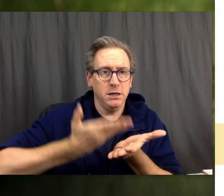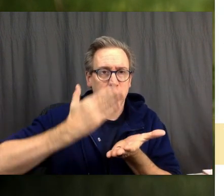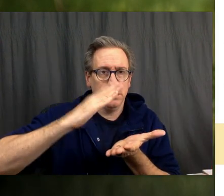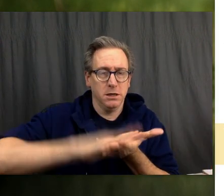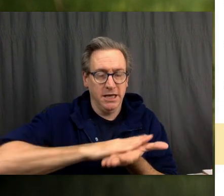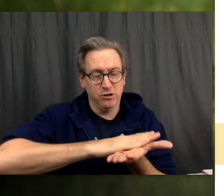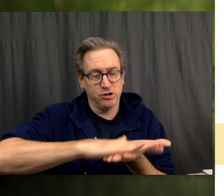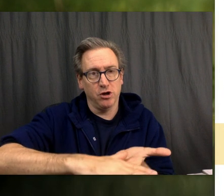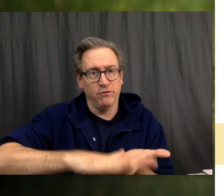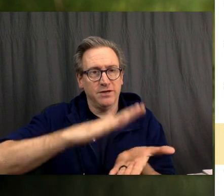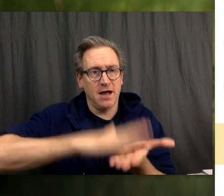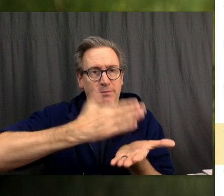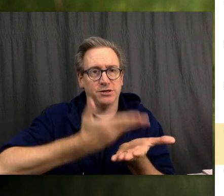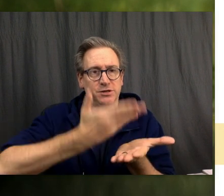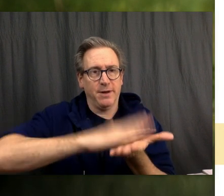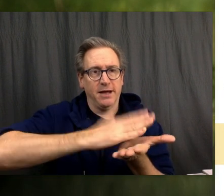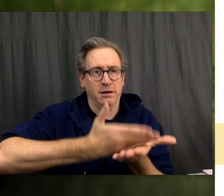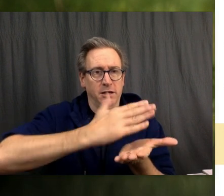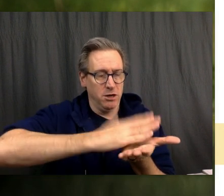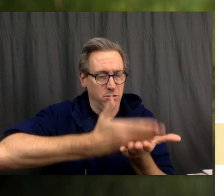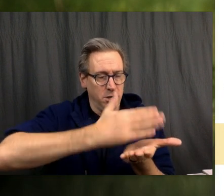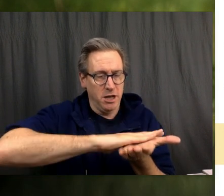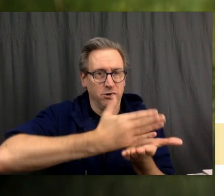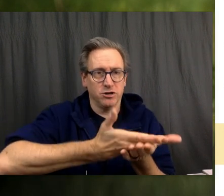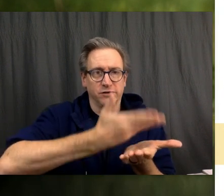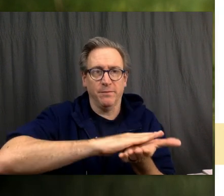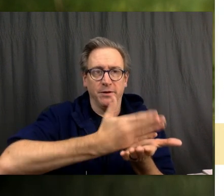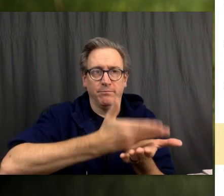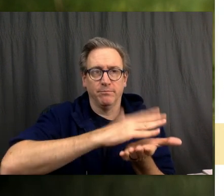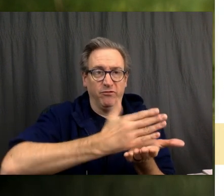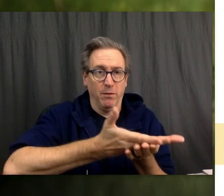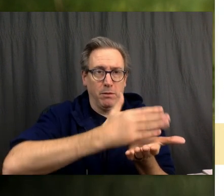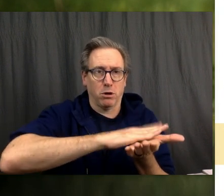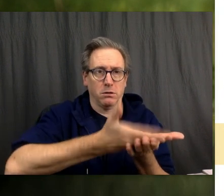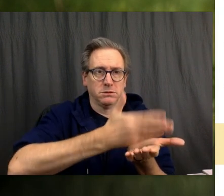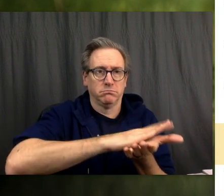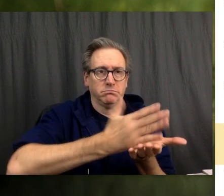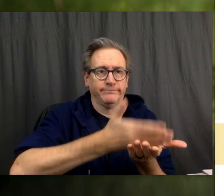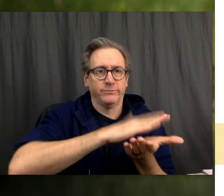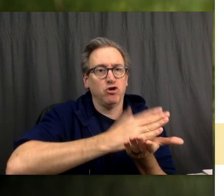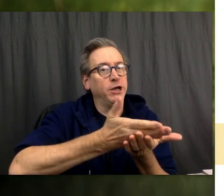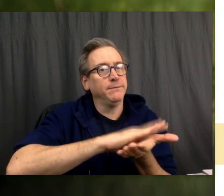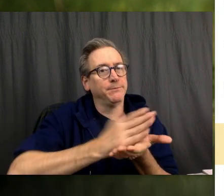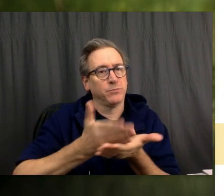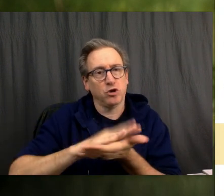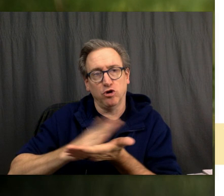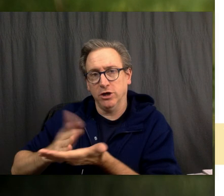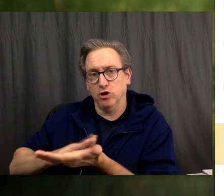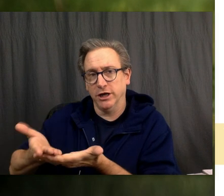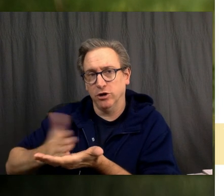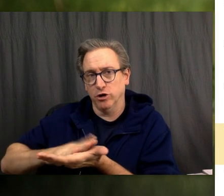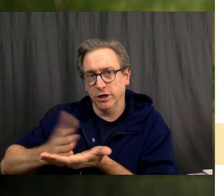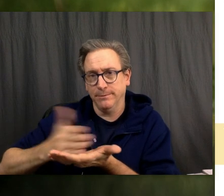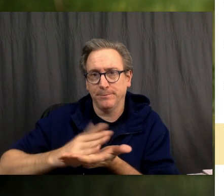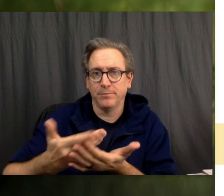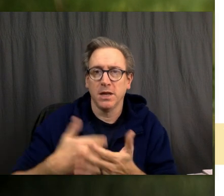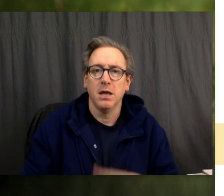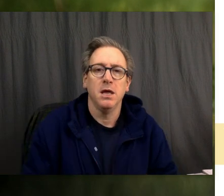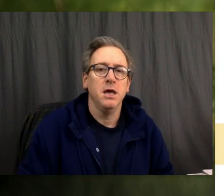Cooking. Here's your stove top. Here's your pan. And you're just flipping burgers. Cooking, cooking, cooking,